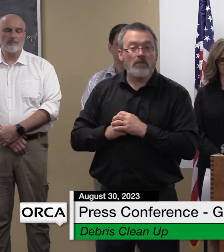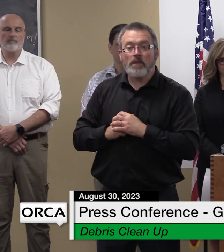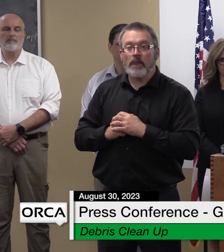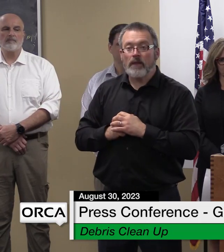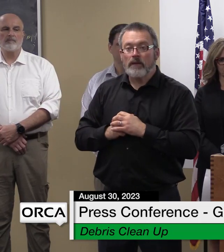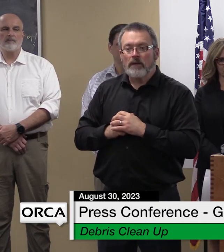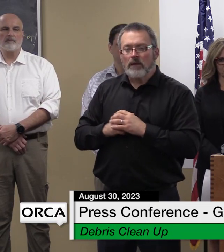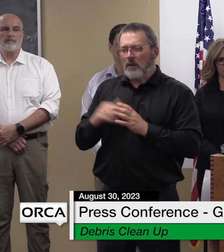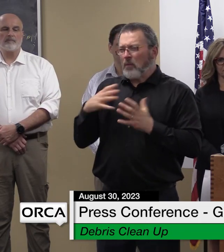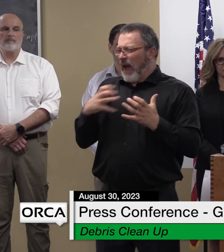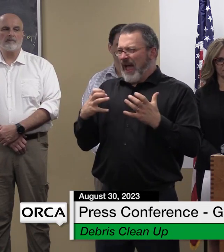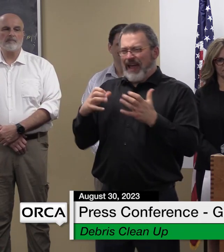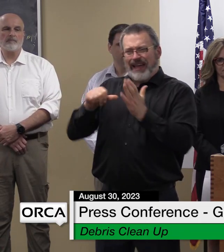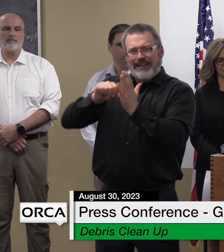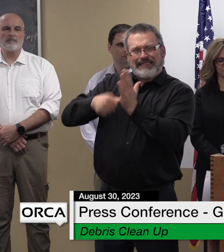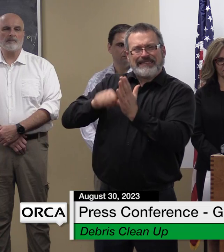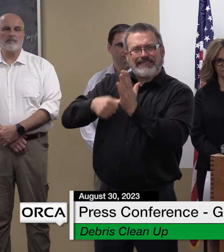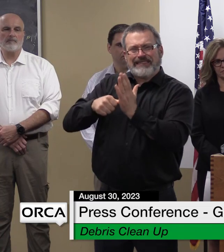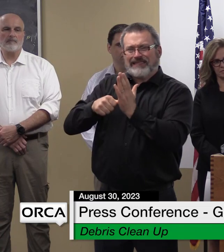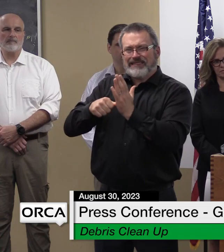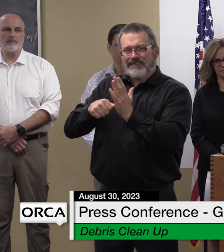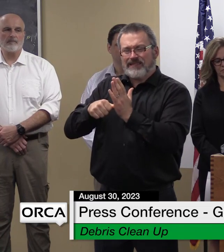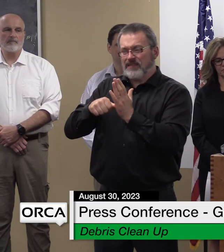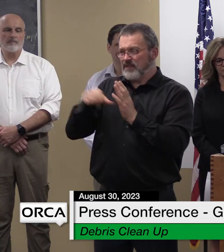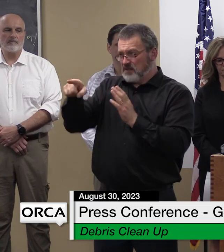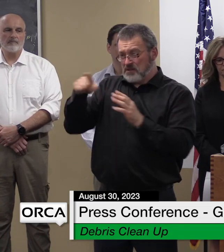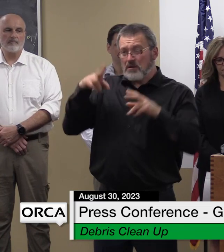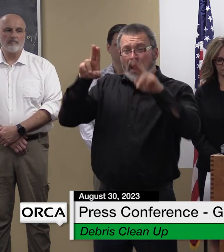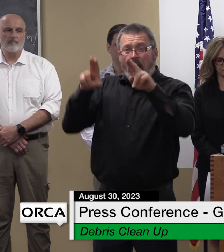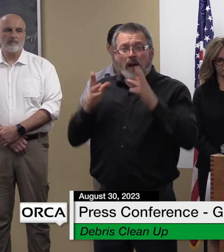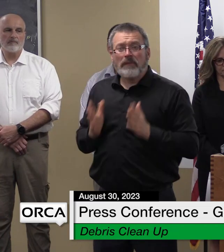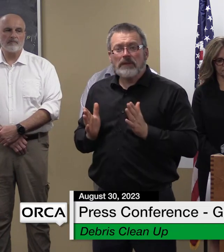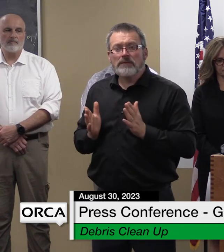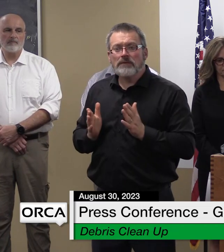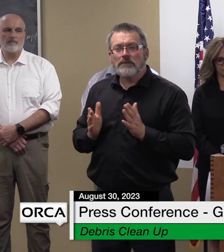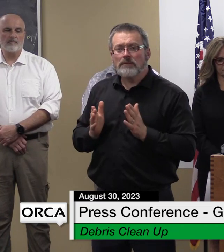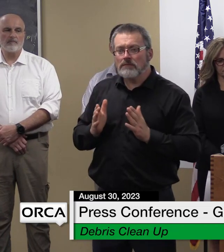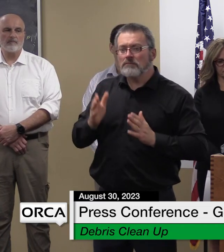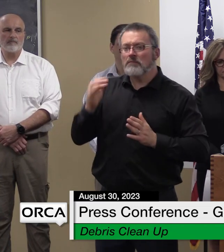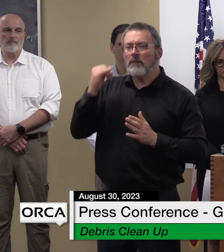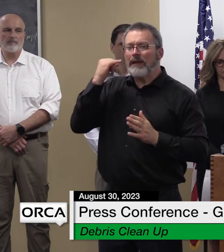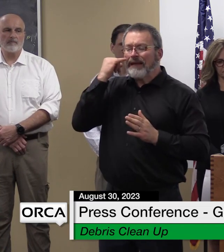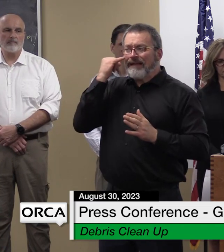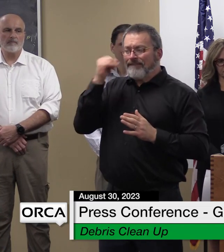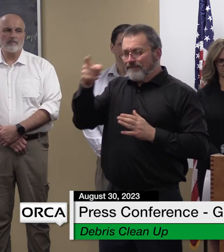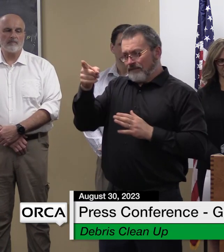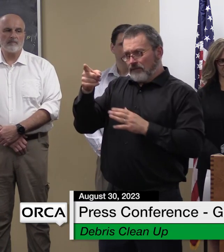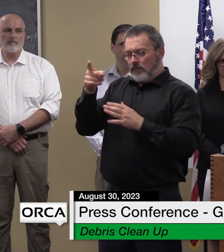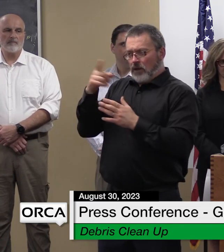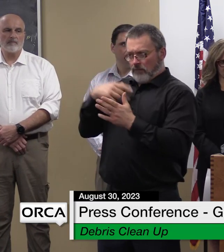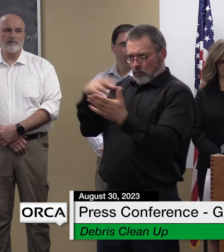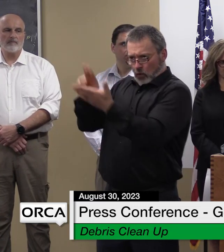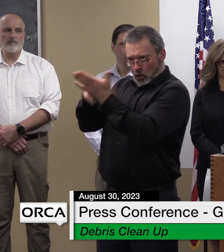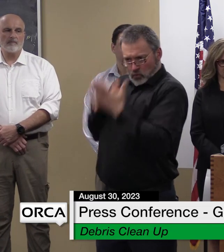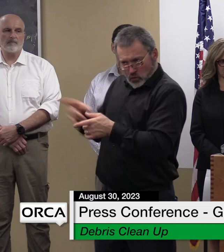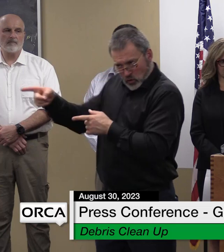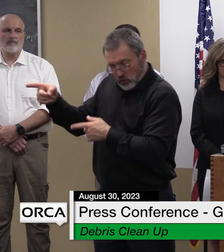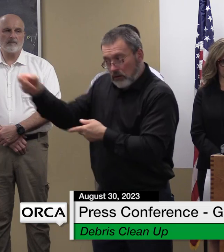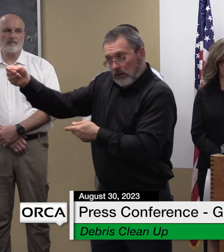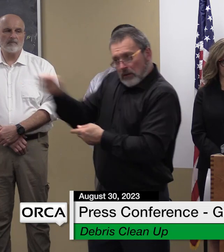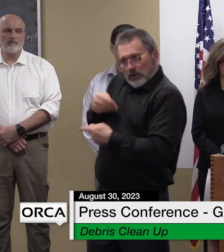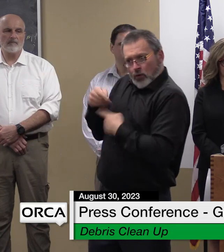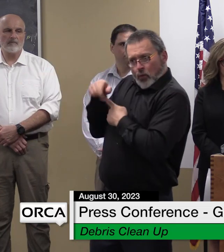Importantly, applicants can also submit contractor estimates after the 60-day appeal window. We recognize here in Vermont